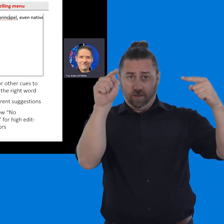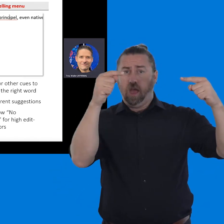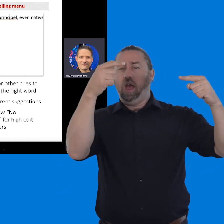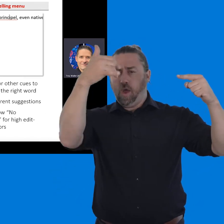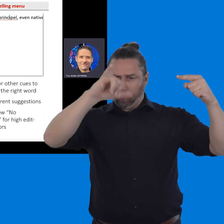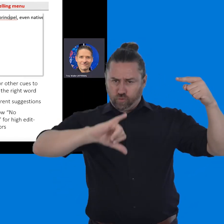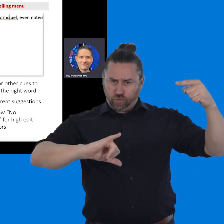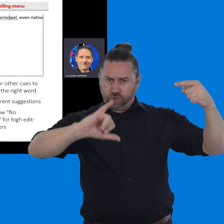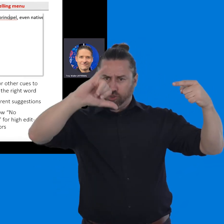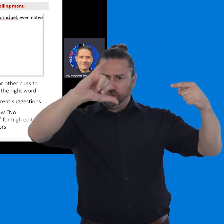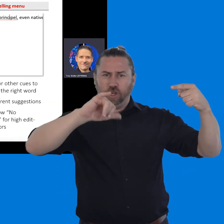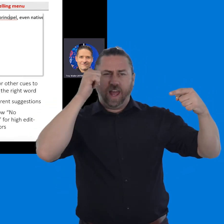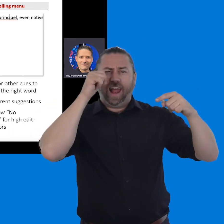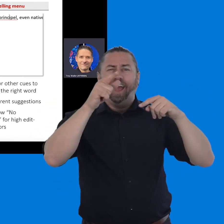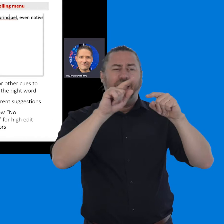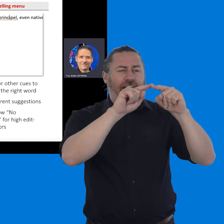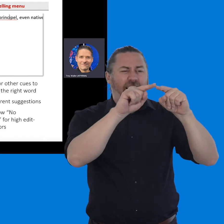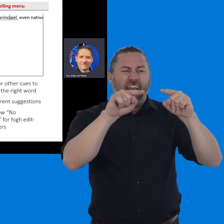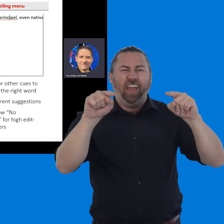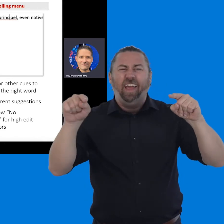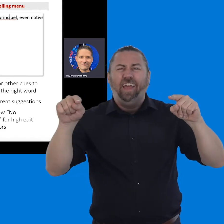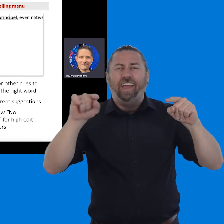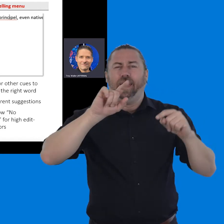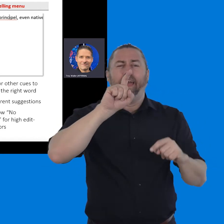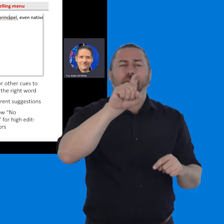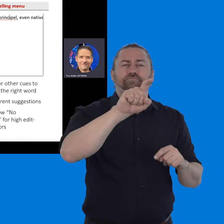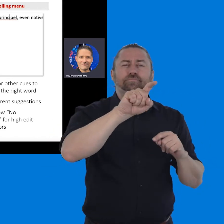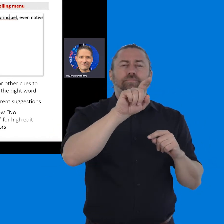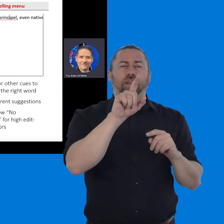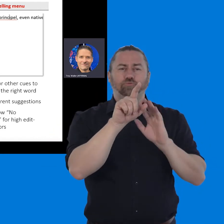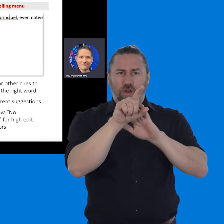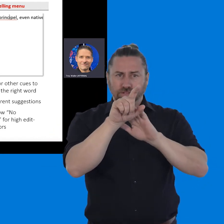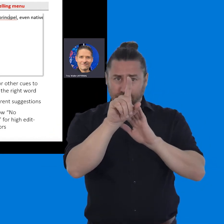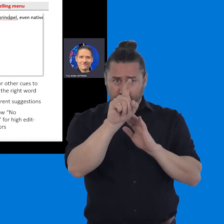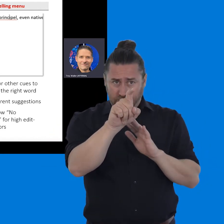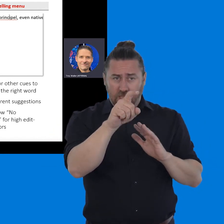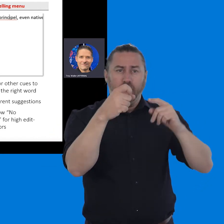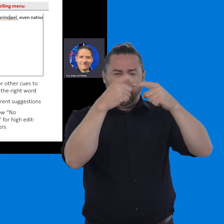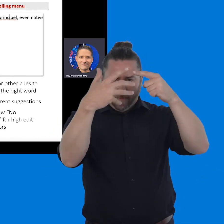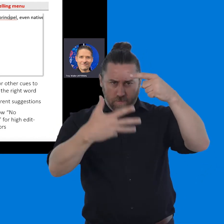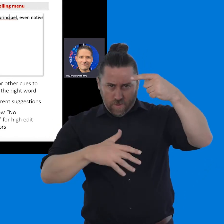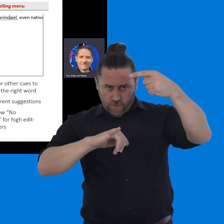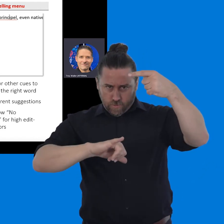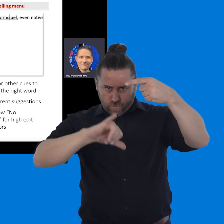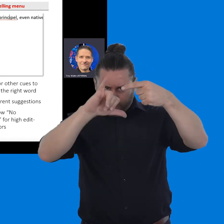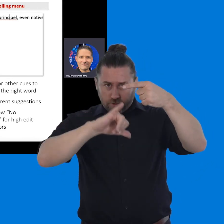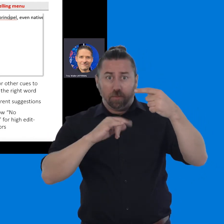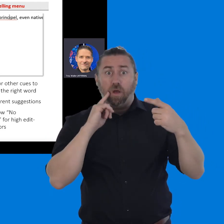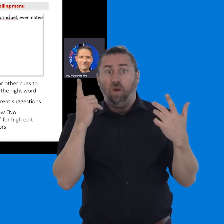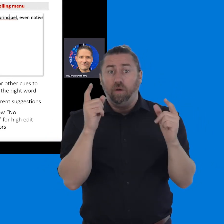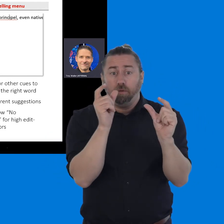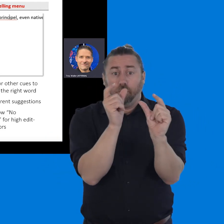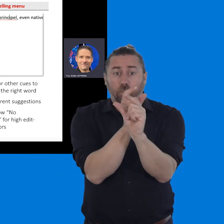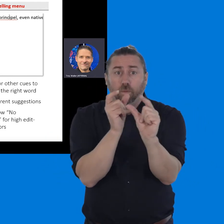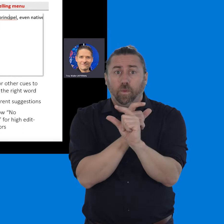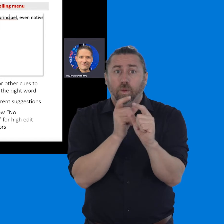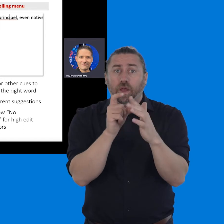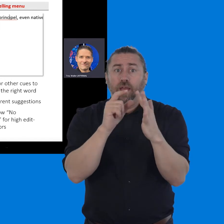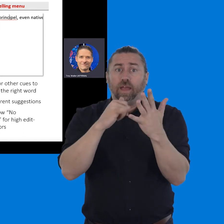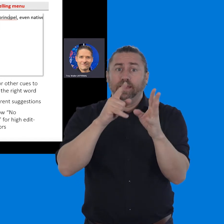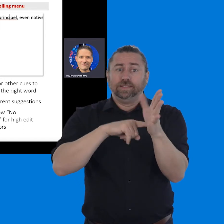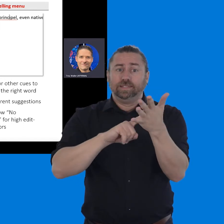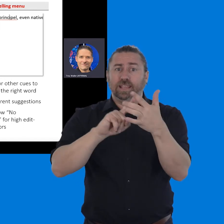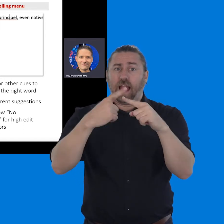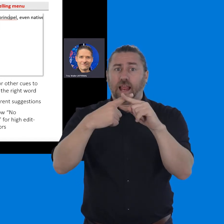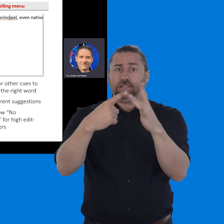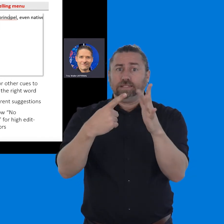spelling suggestions when you right click or tap on a flagged word. Now, there are several different reasons why people with dyslexia, for example,